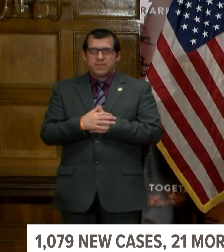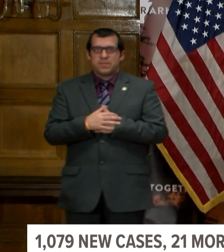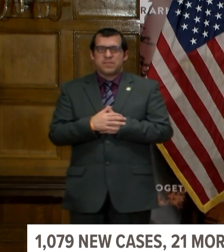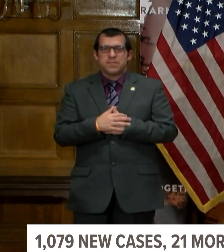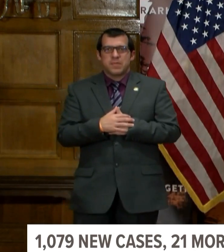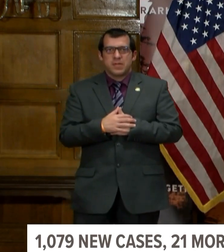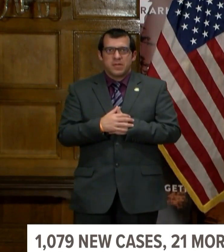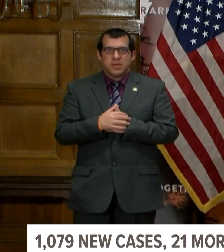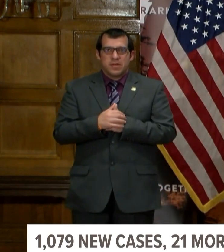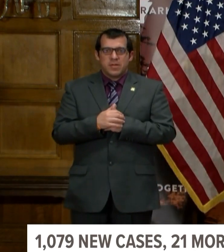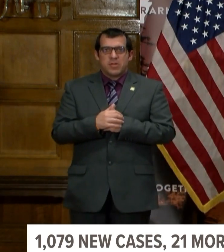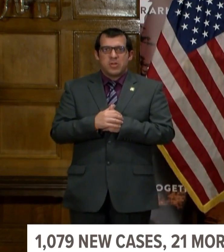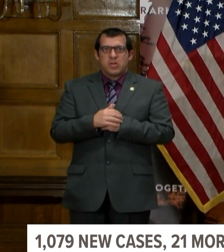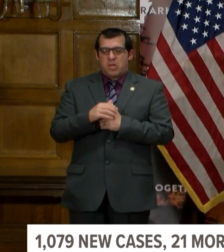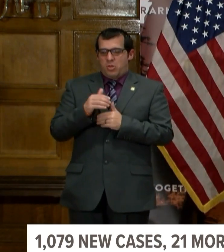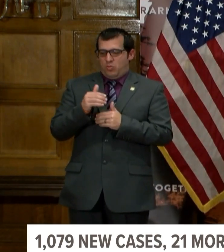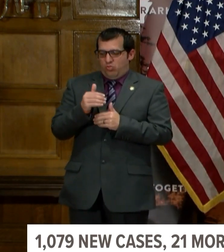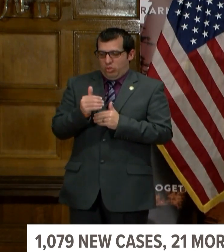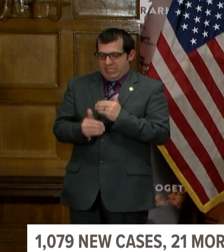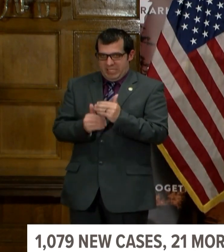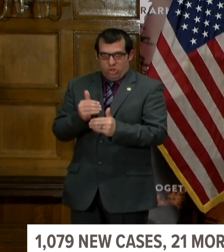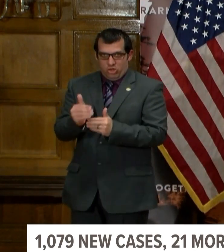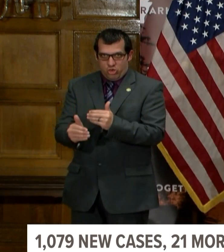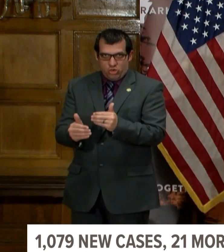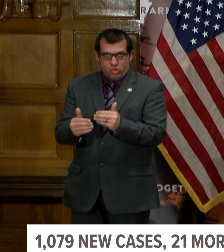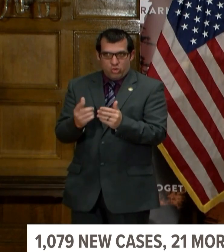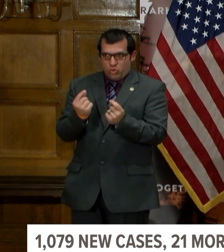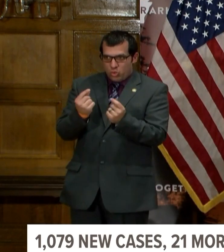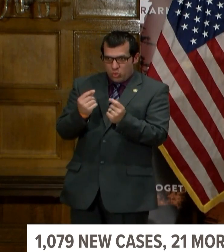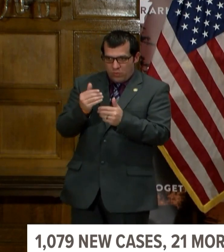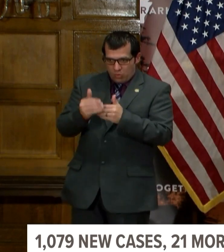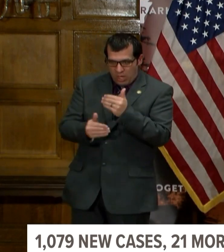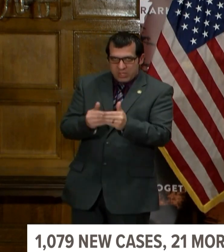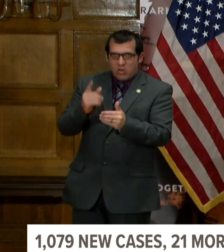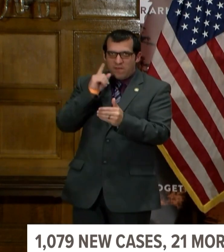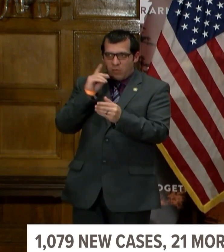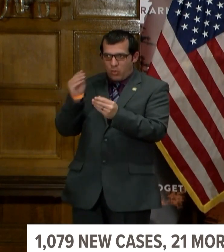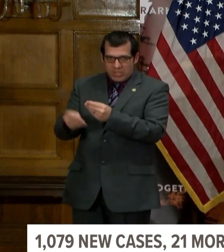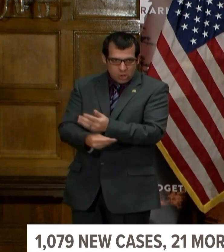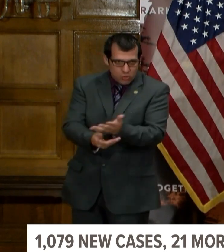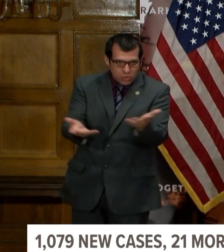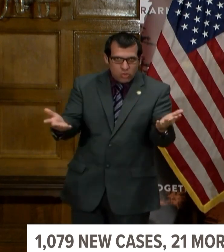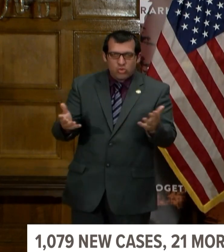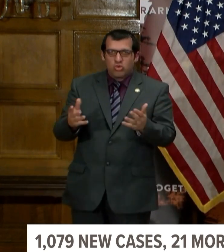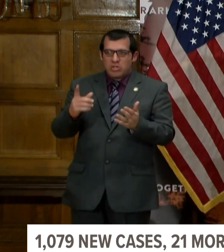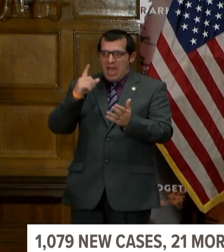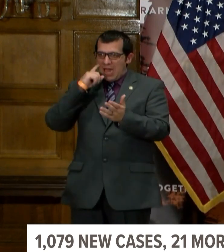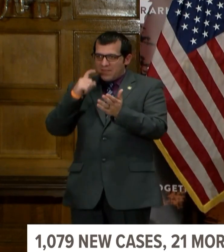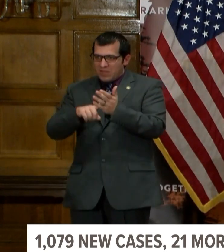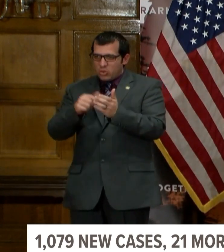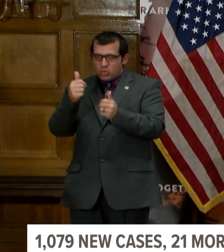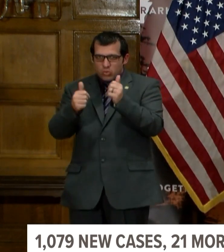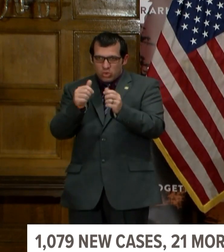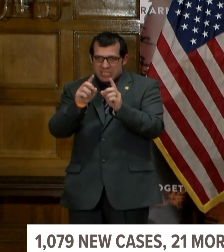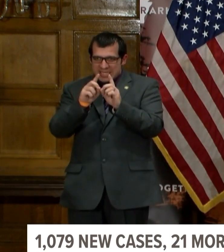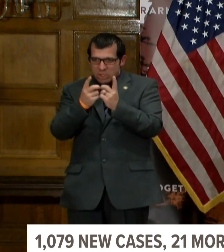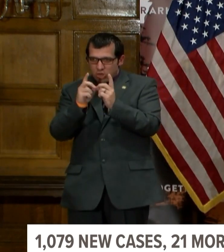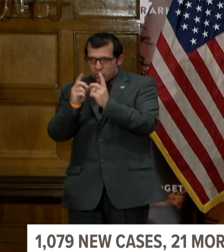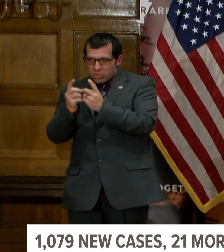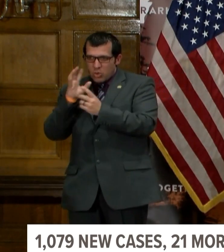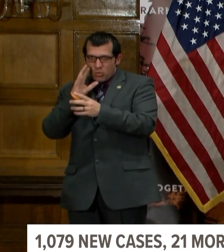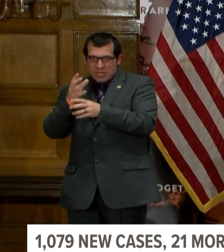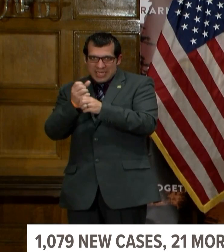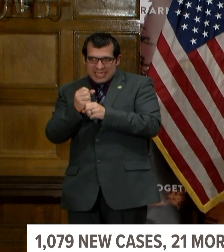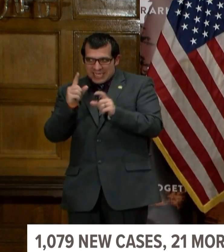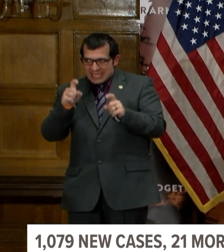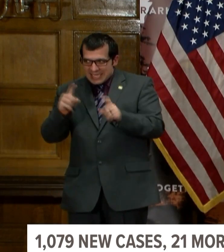The procedure that we are going to follow for distribution and identification of which districts are to get these